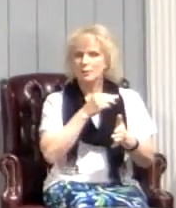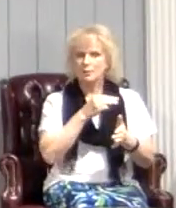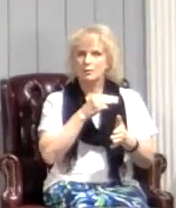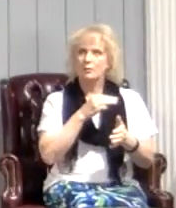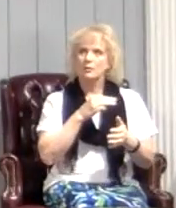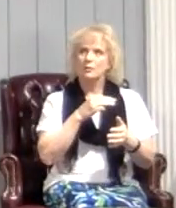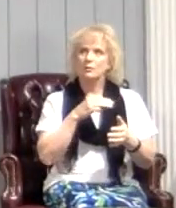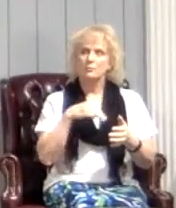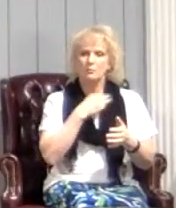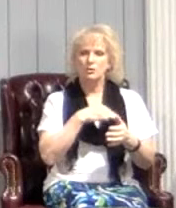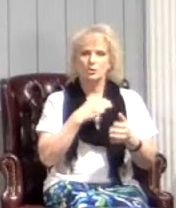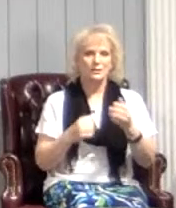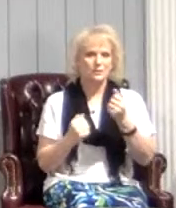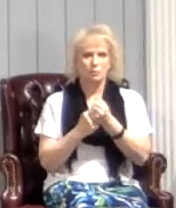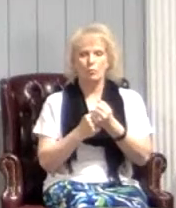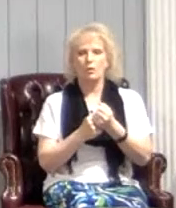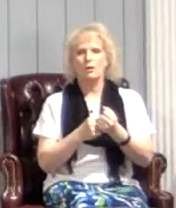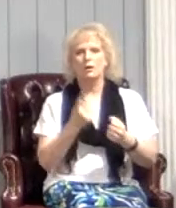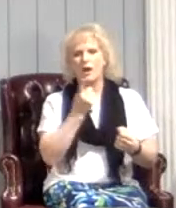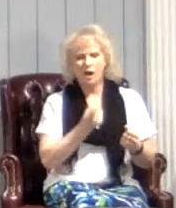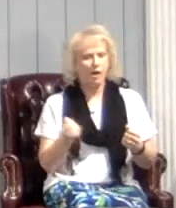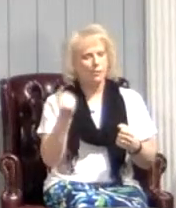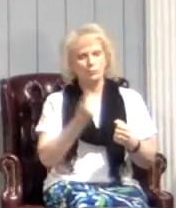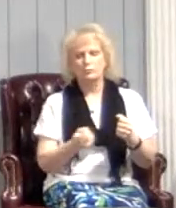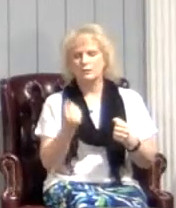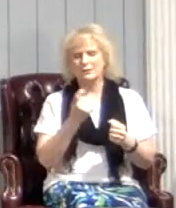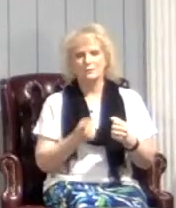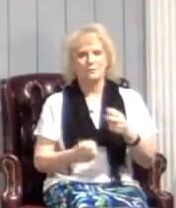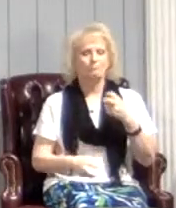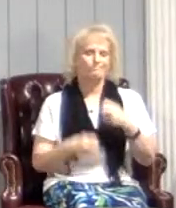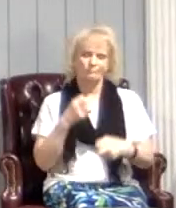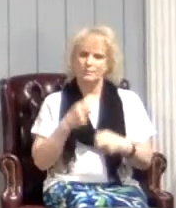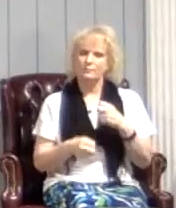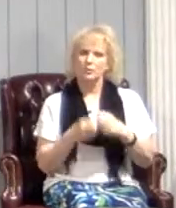missions support has always been difficult.